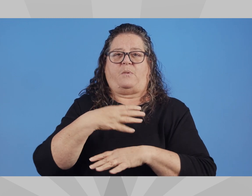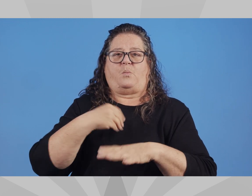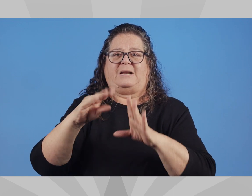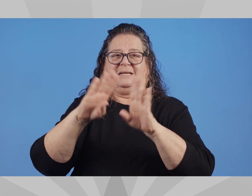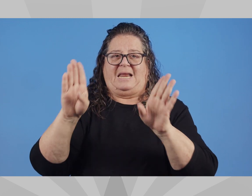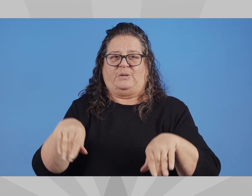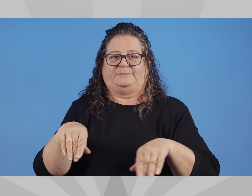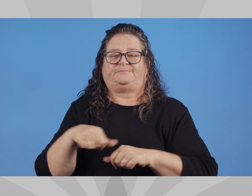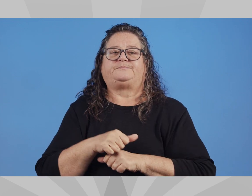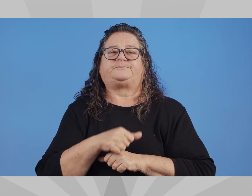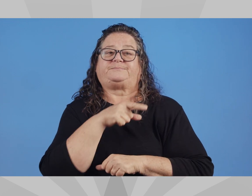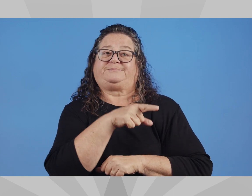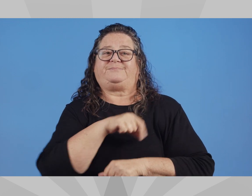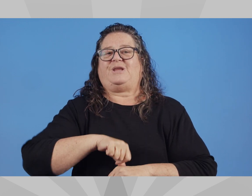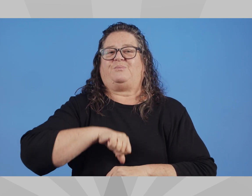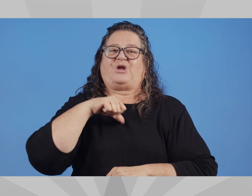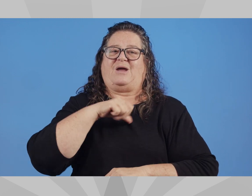House.